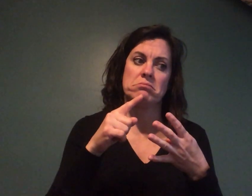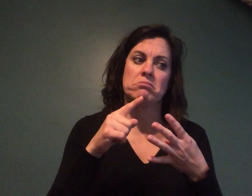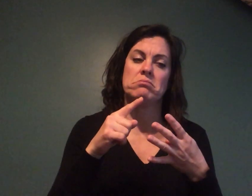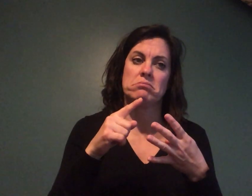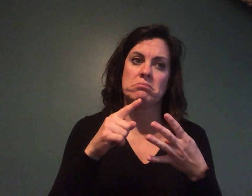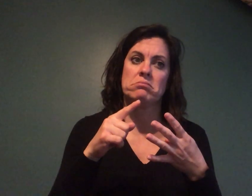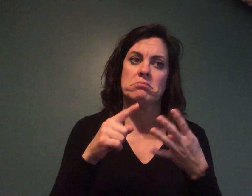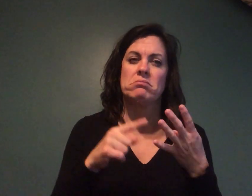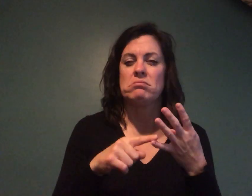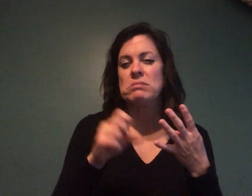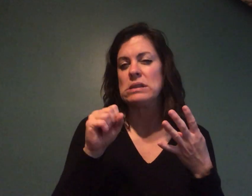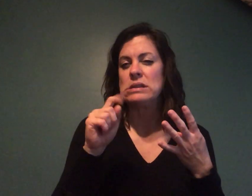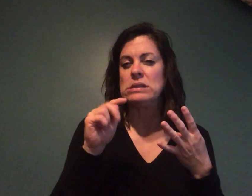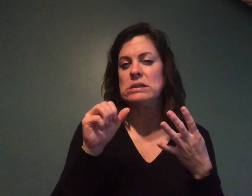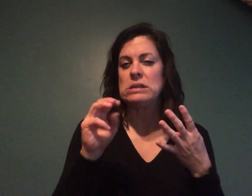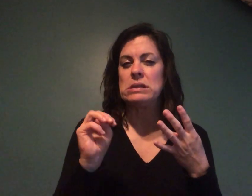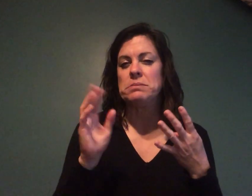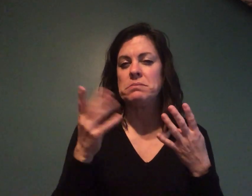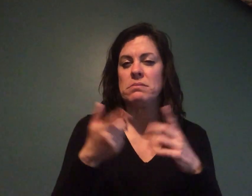and electric are energies.